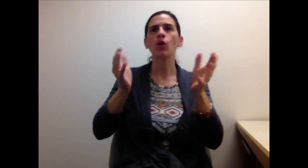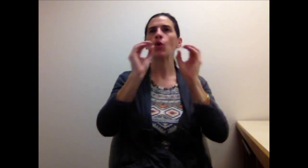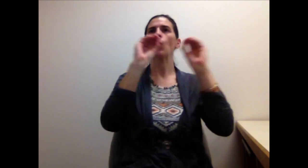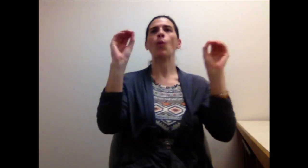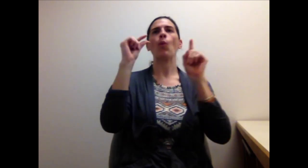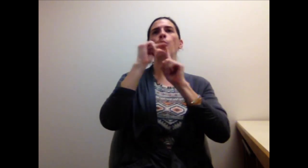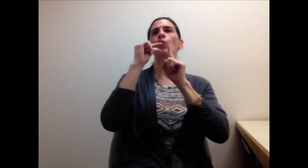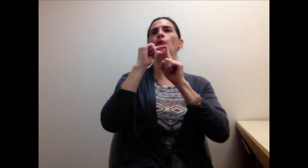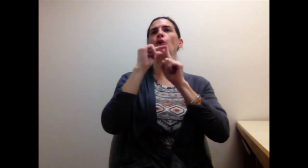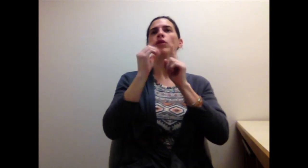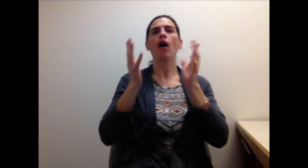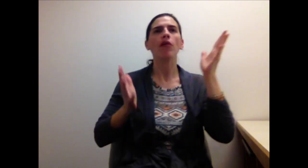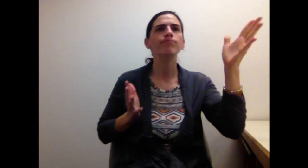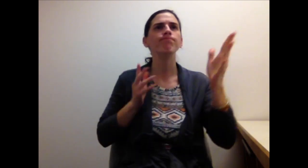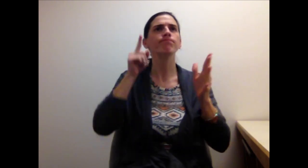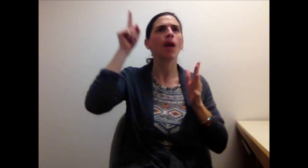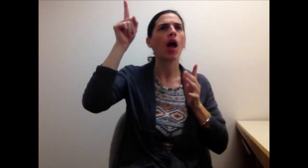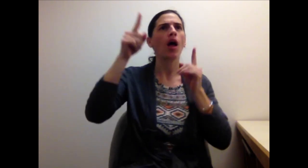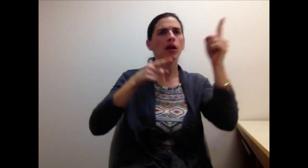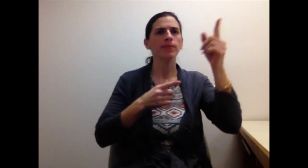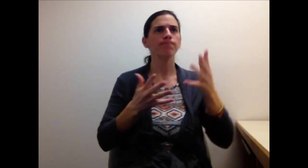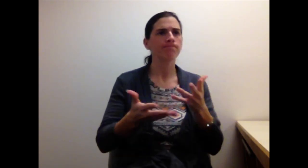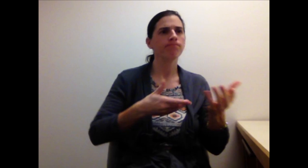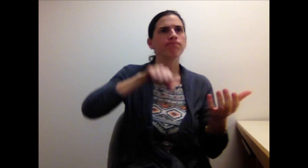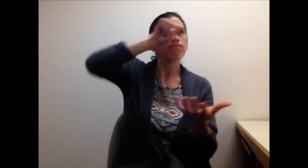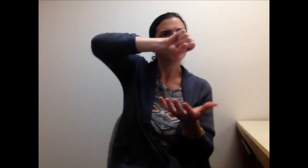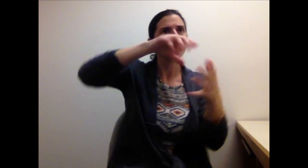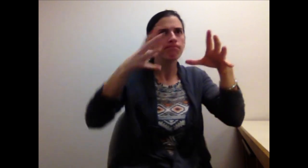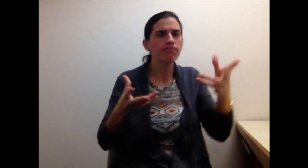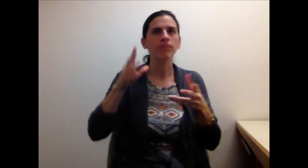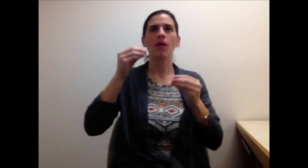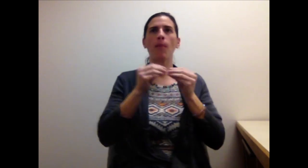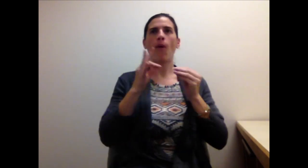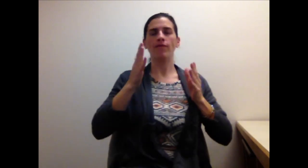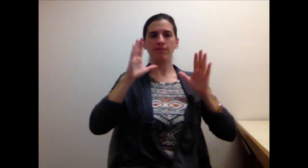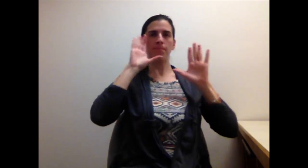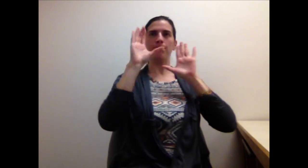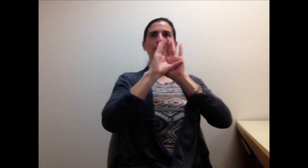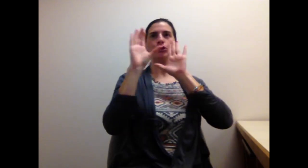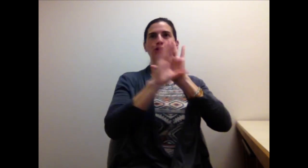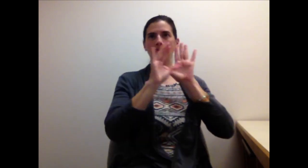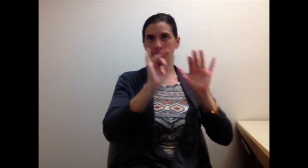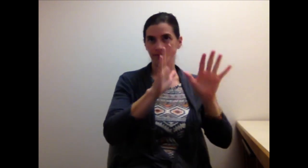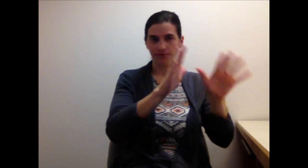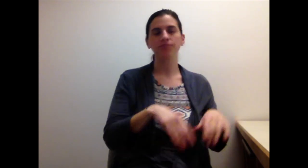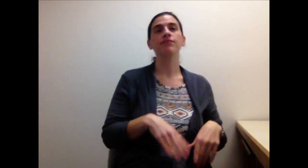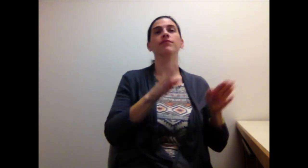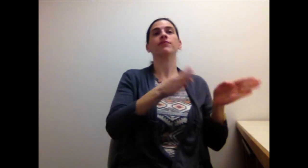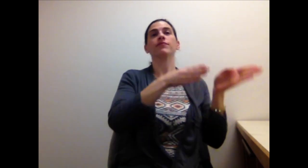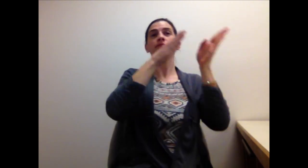like body language, expression, no words were used. There were a lot of pointing and mostly pictures.